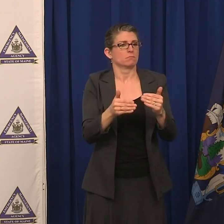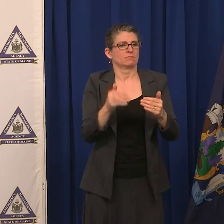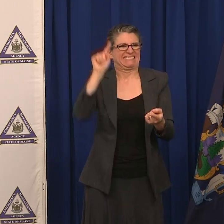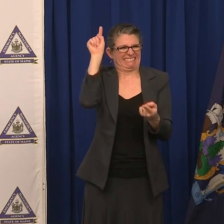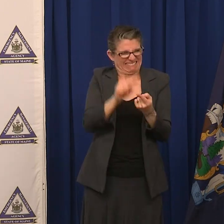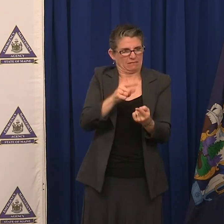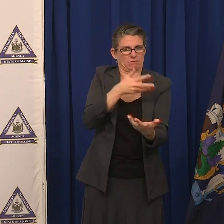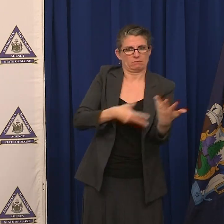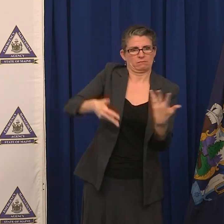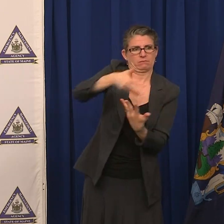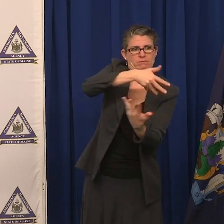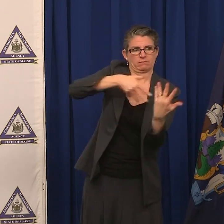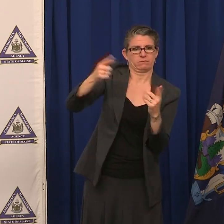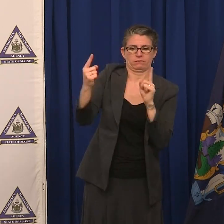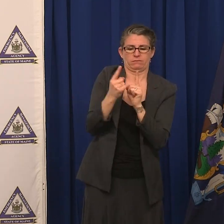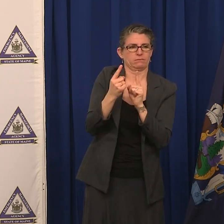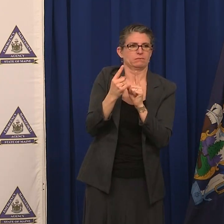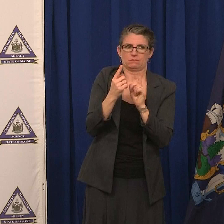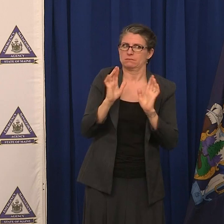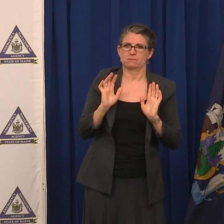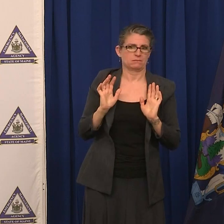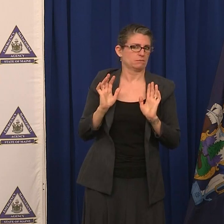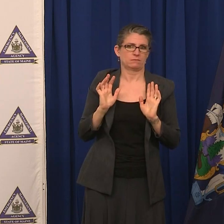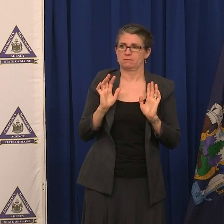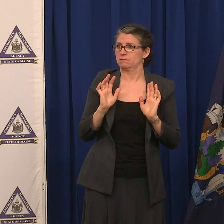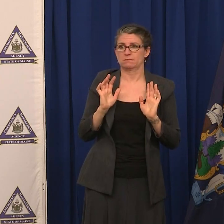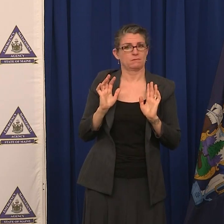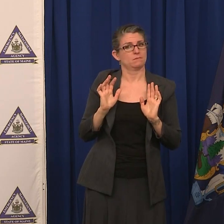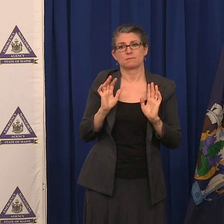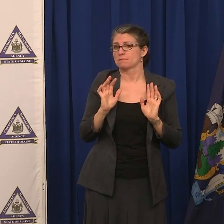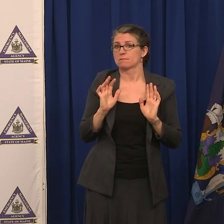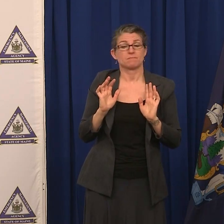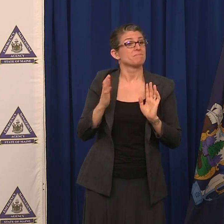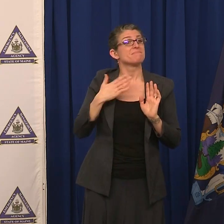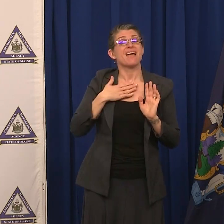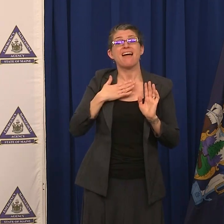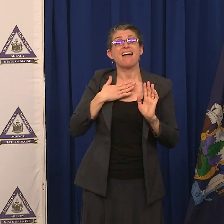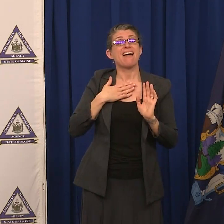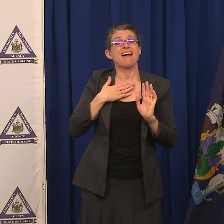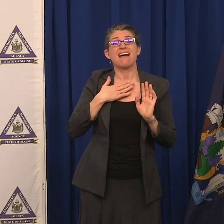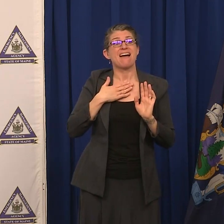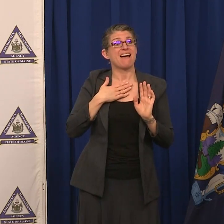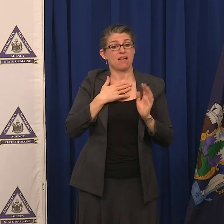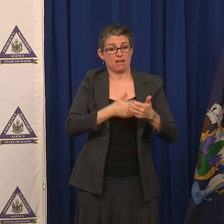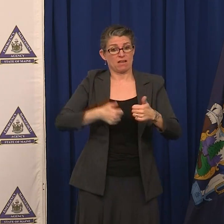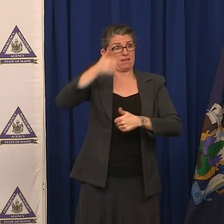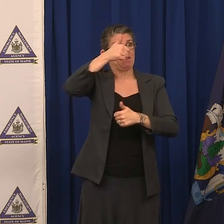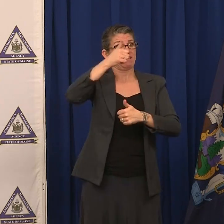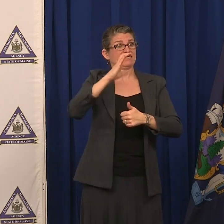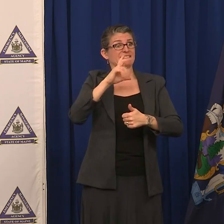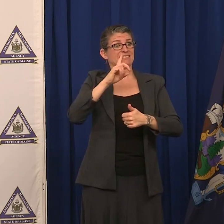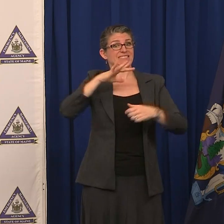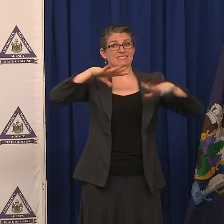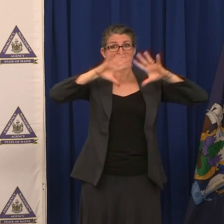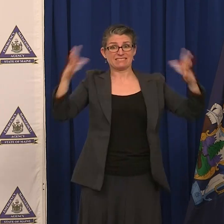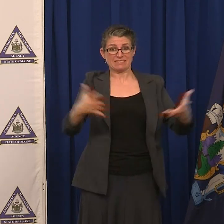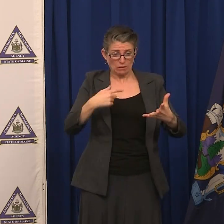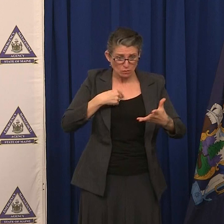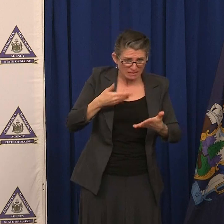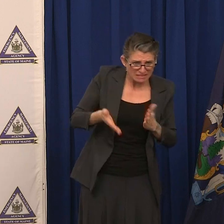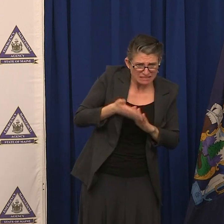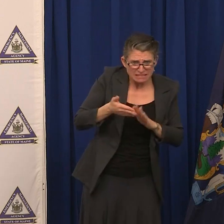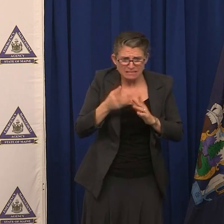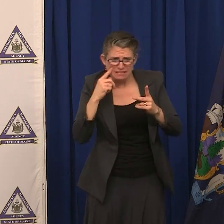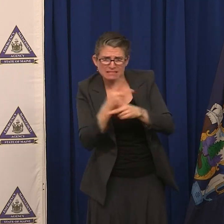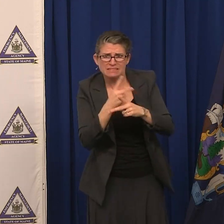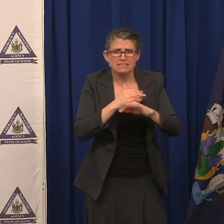evaluating options. That's what we do. We're an open organization. That's how we think about every single problem. But I